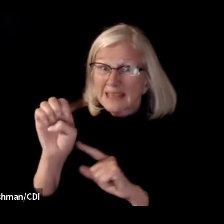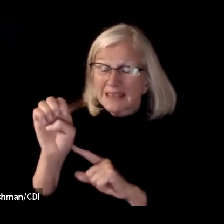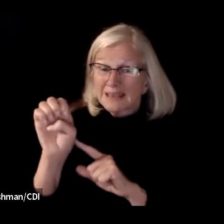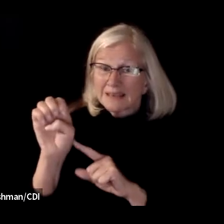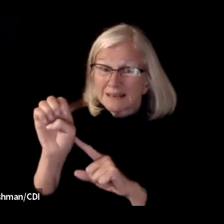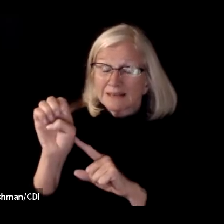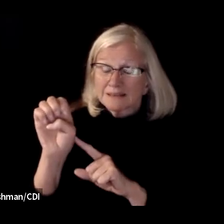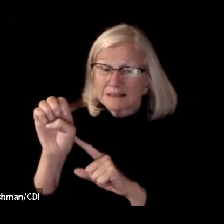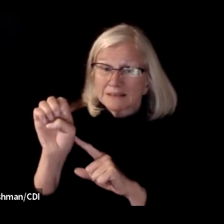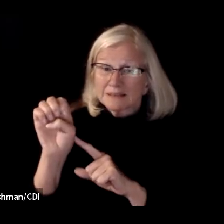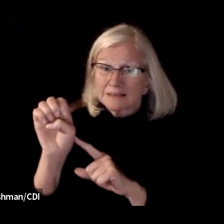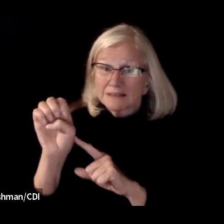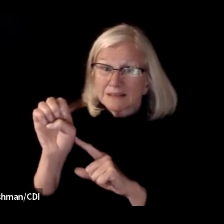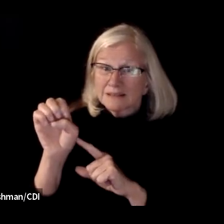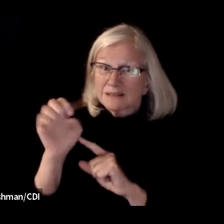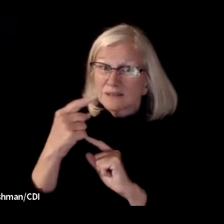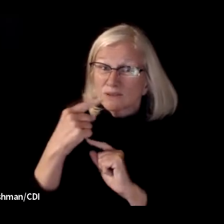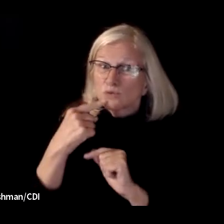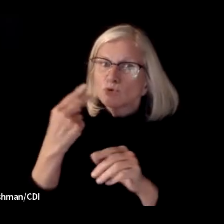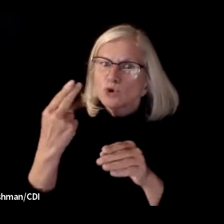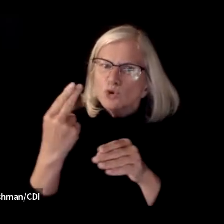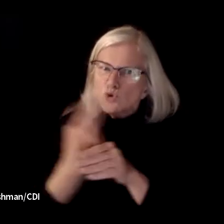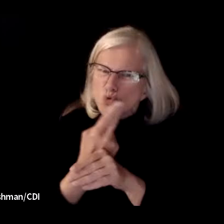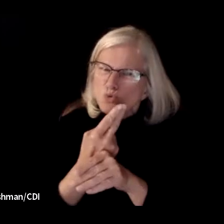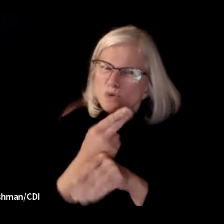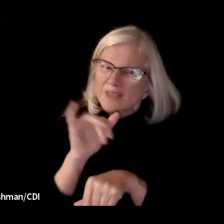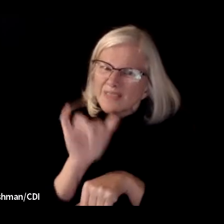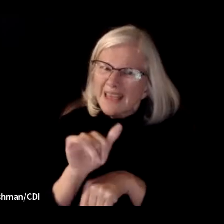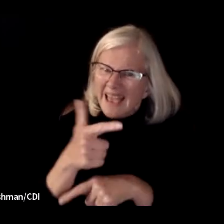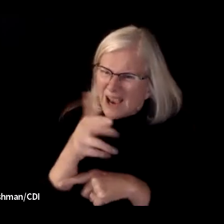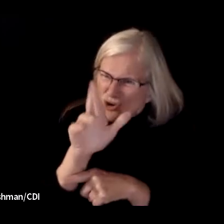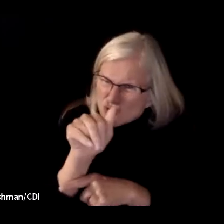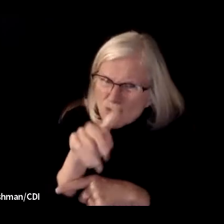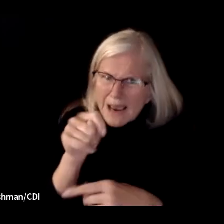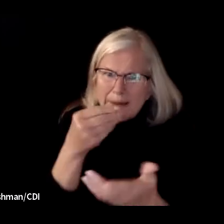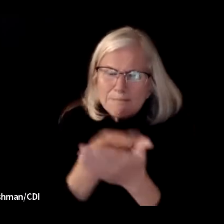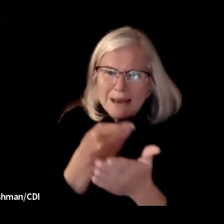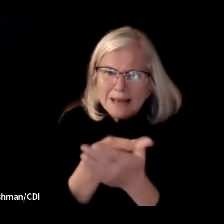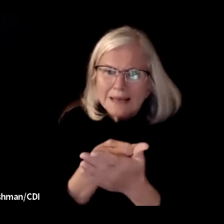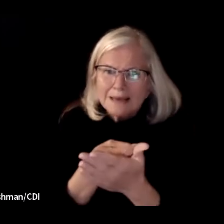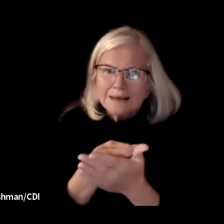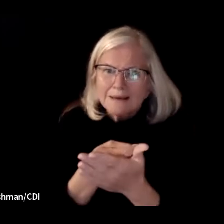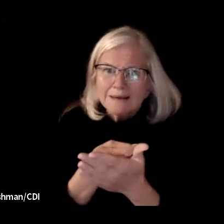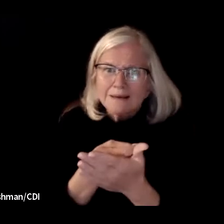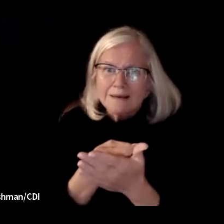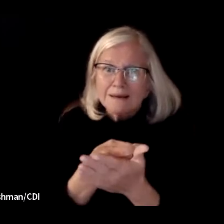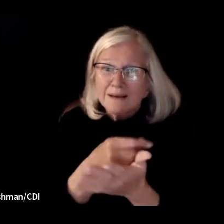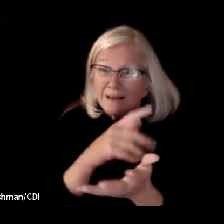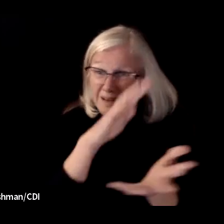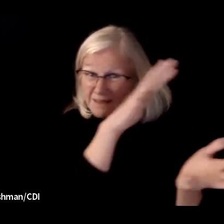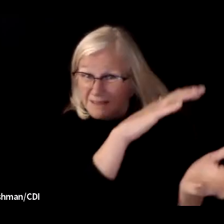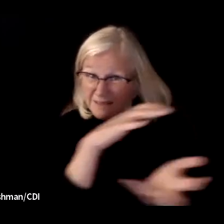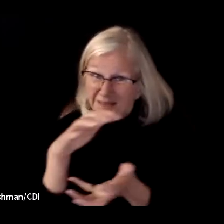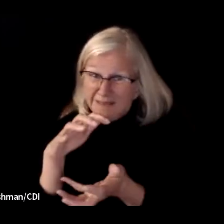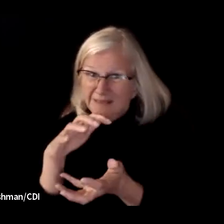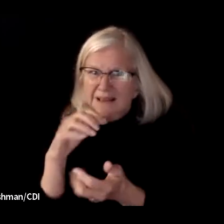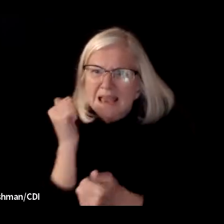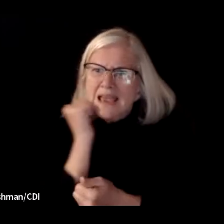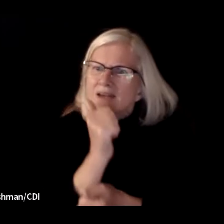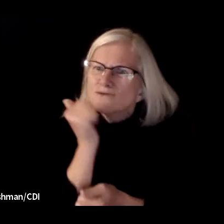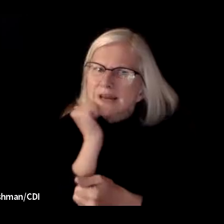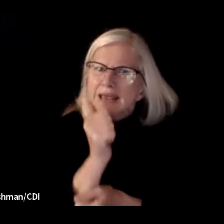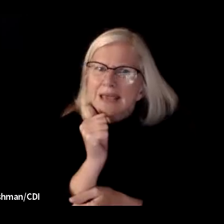those resources and that grant program is growing day to day. So we're encouraged that